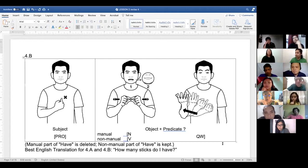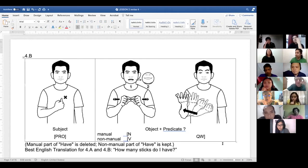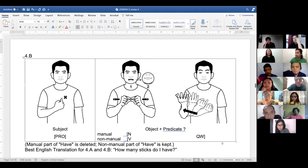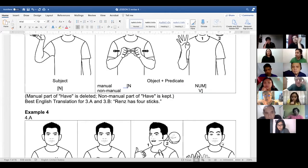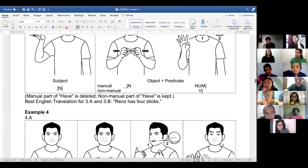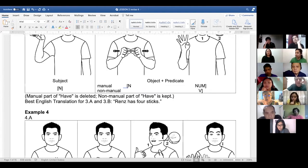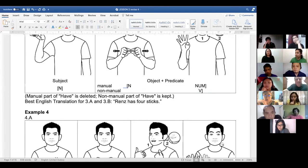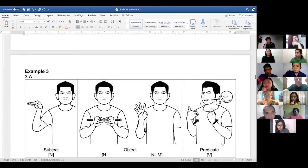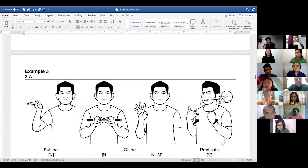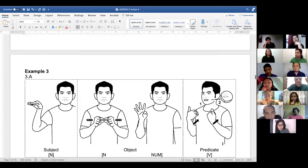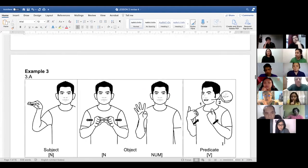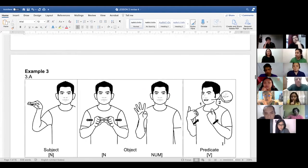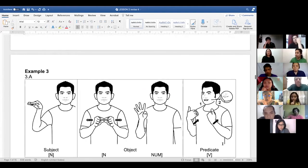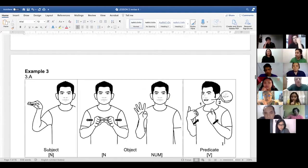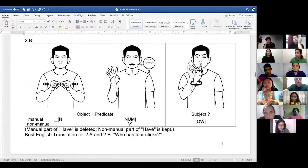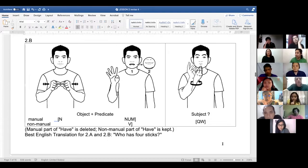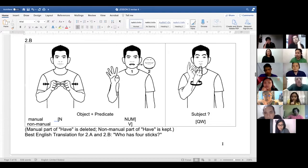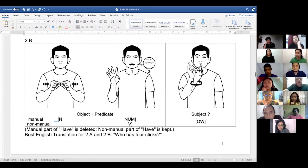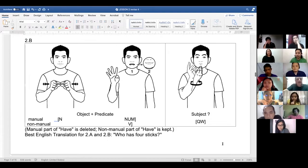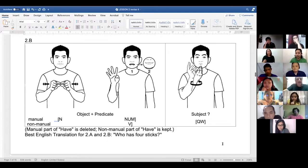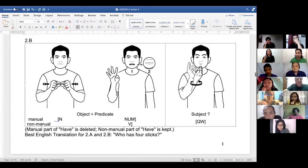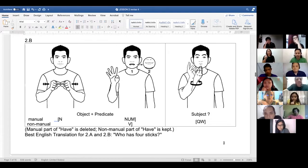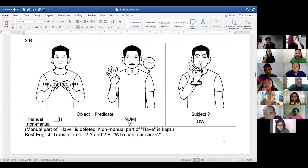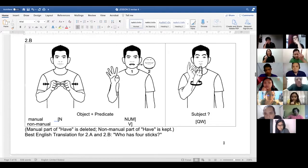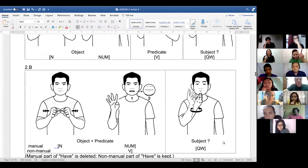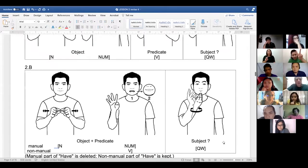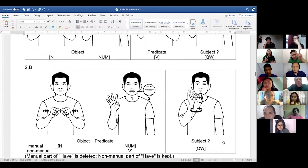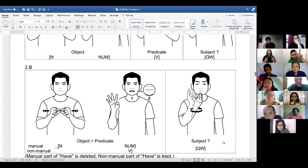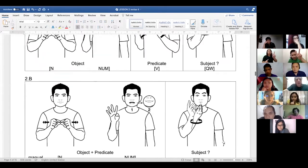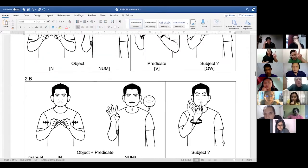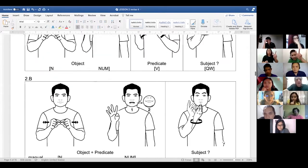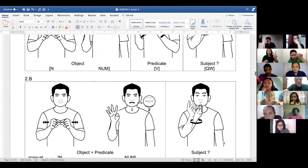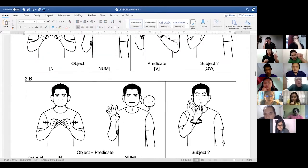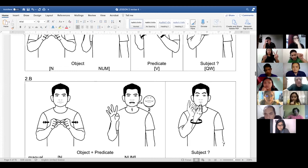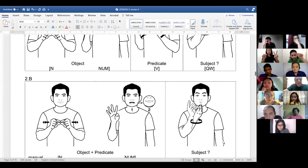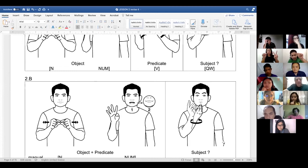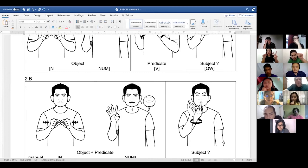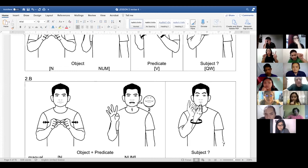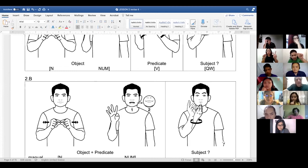All right, so 2A and 2B,